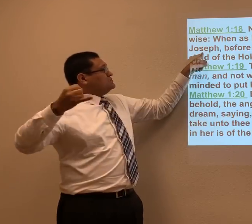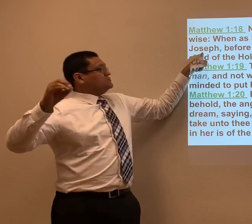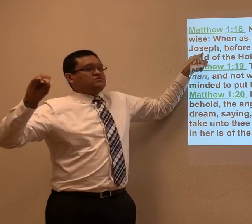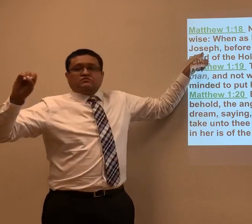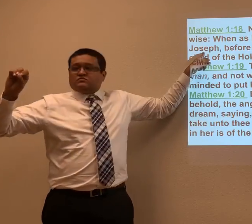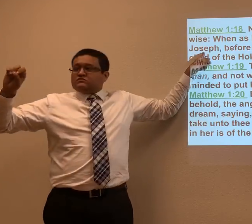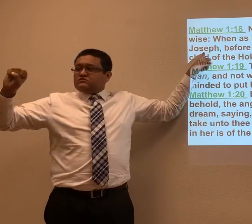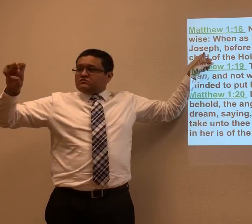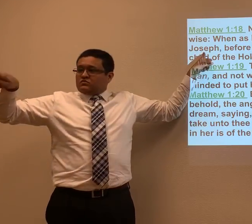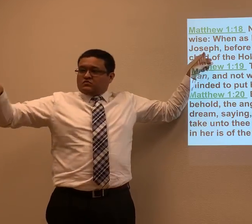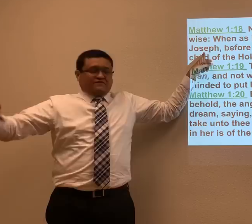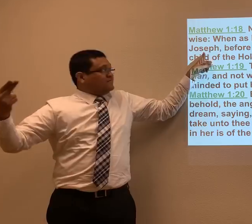Joseph,